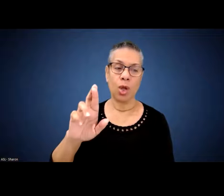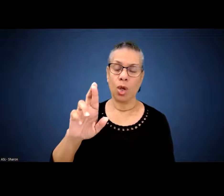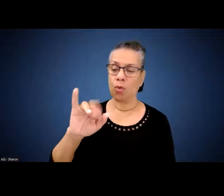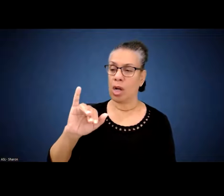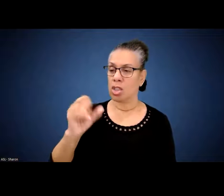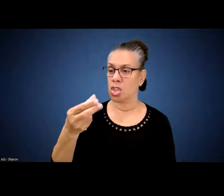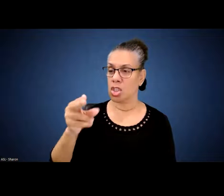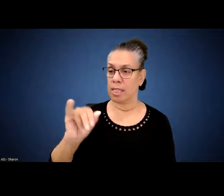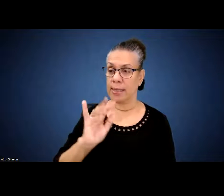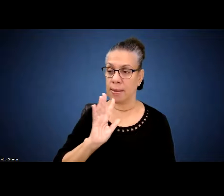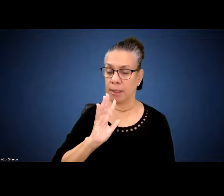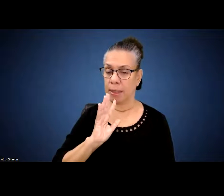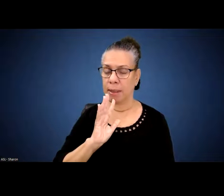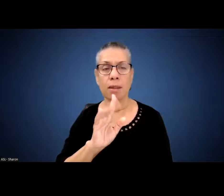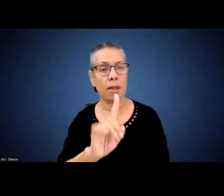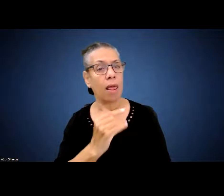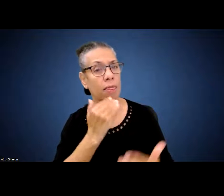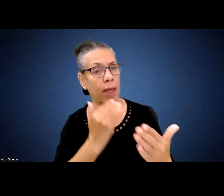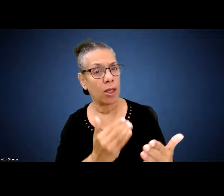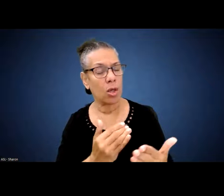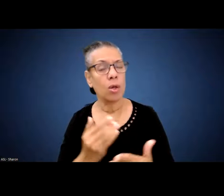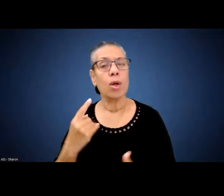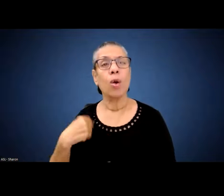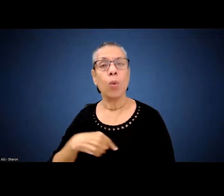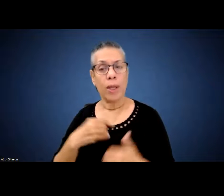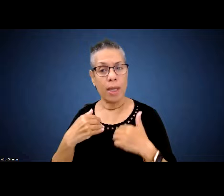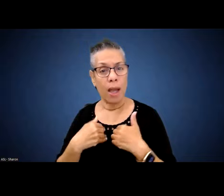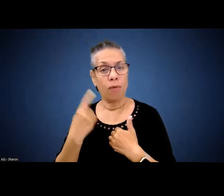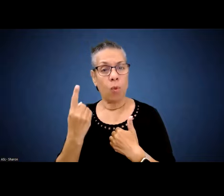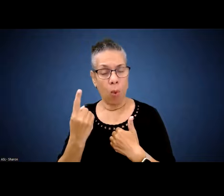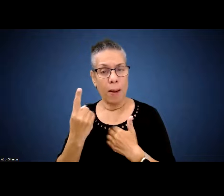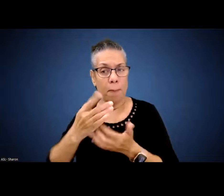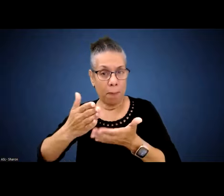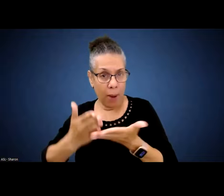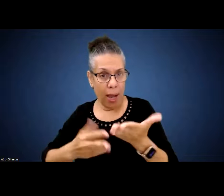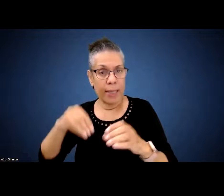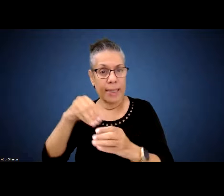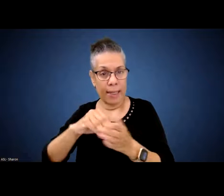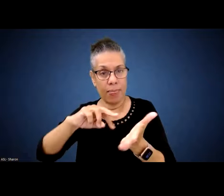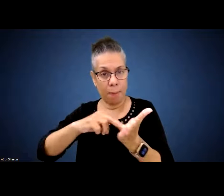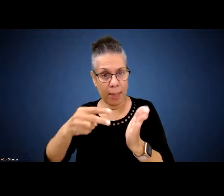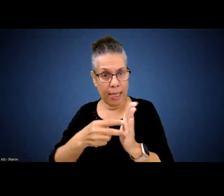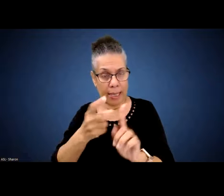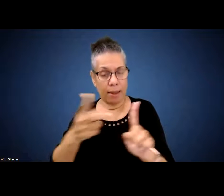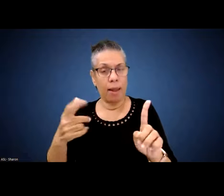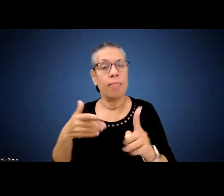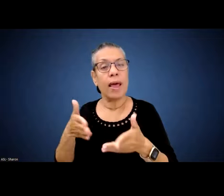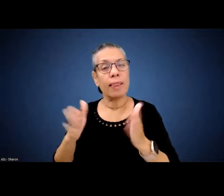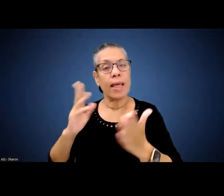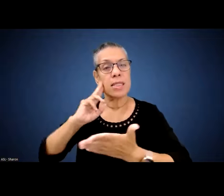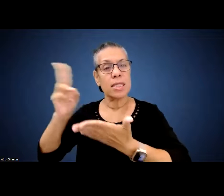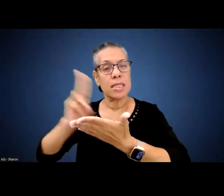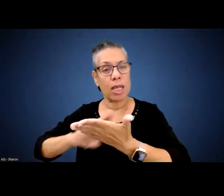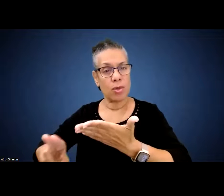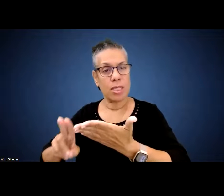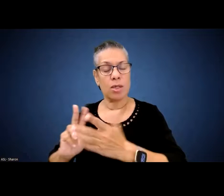to raise one issue here. There is a component of the definition that allows for the secretary to